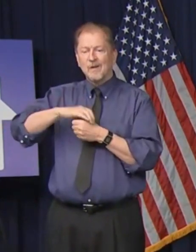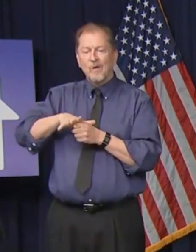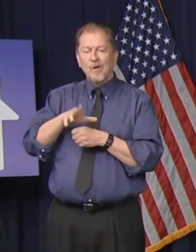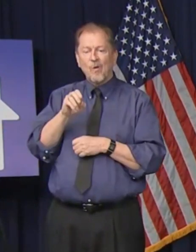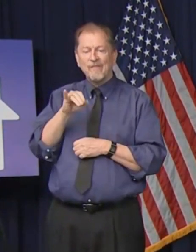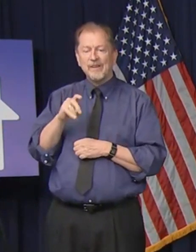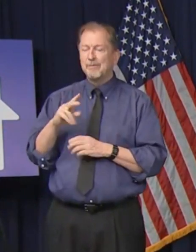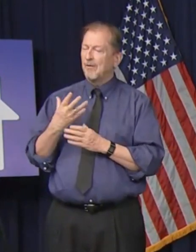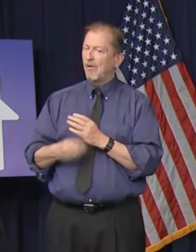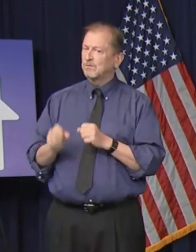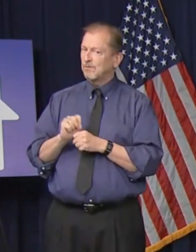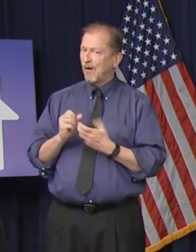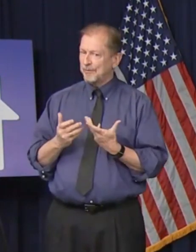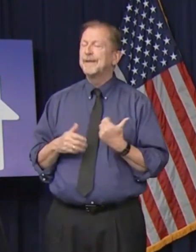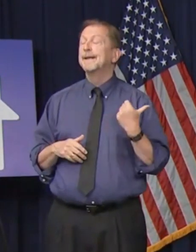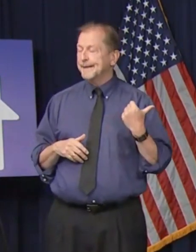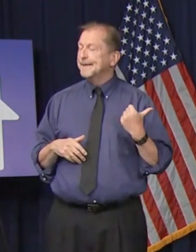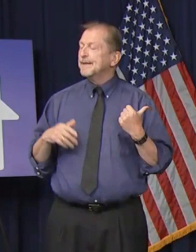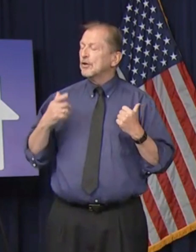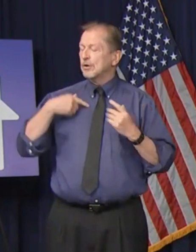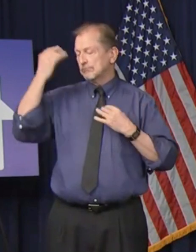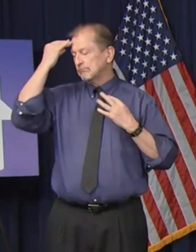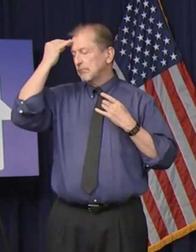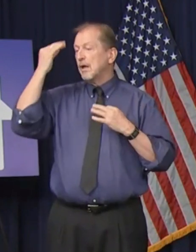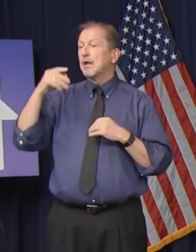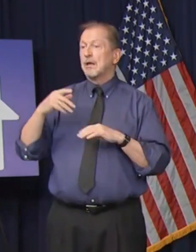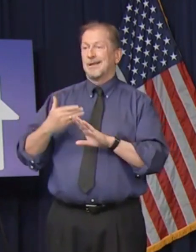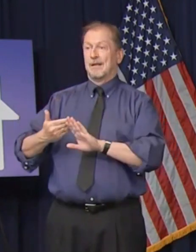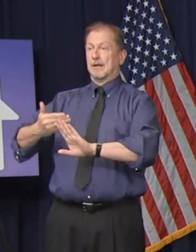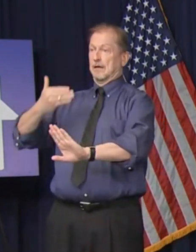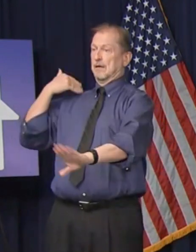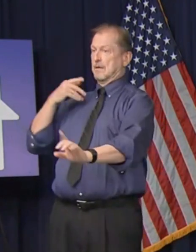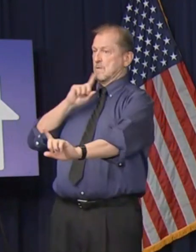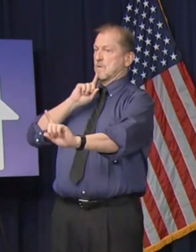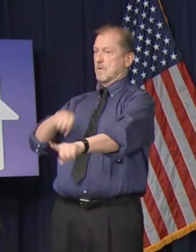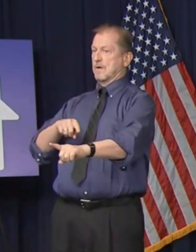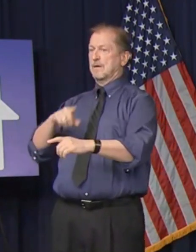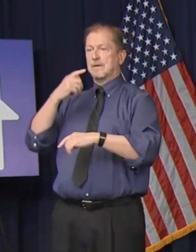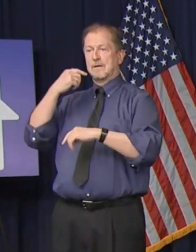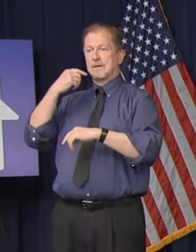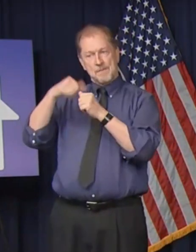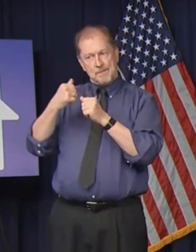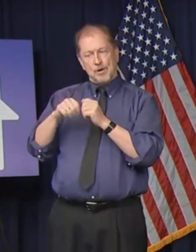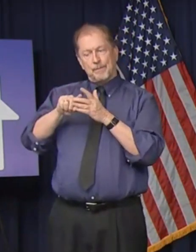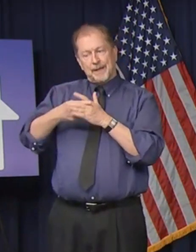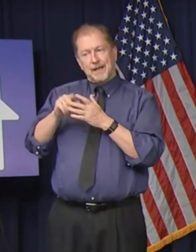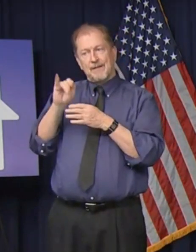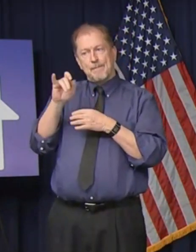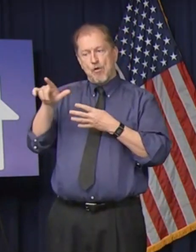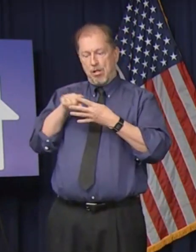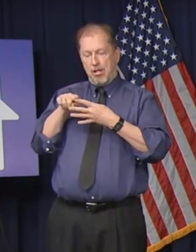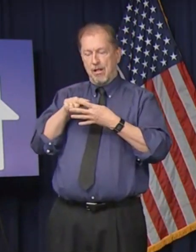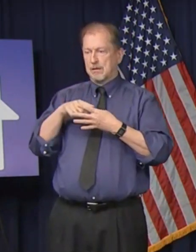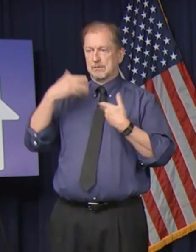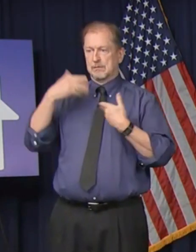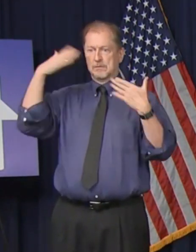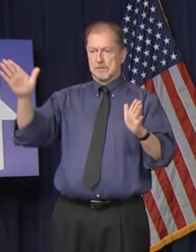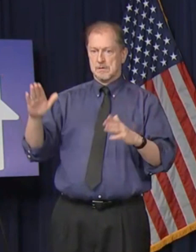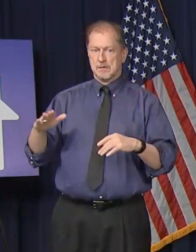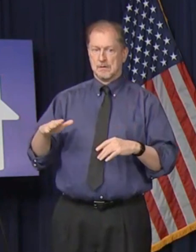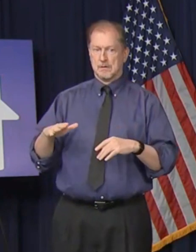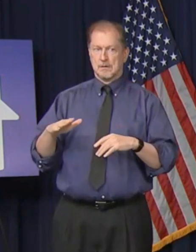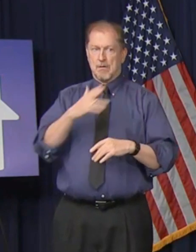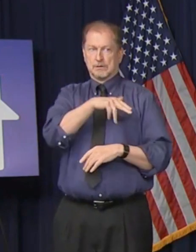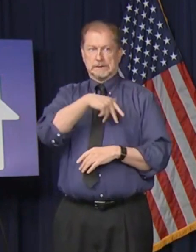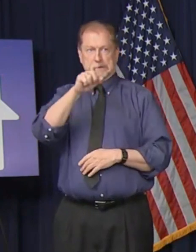again, a reminder that when we put all these orders in place, and as, even at the beginning of April, we didn't know,